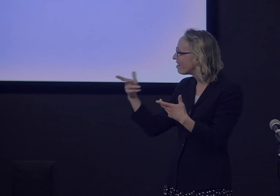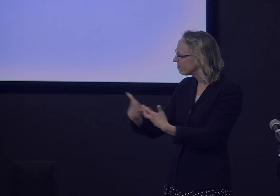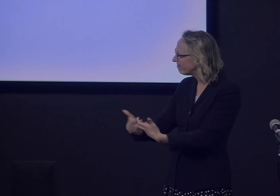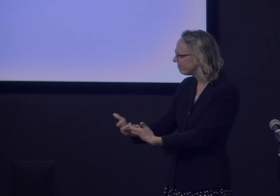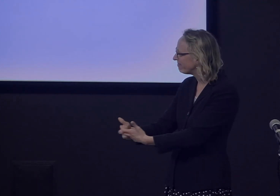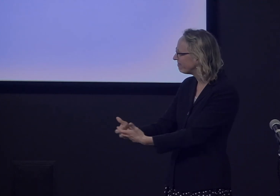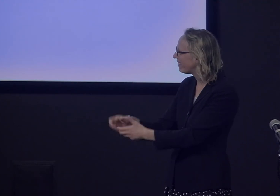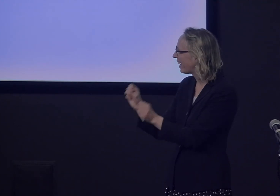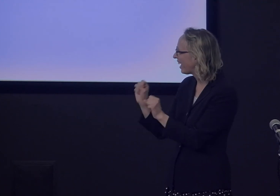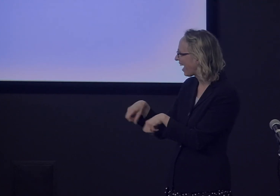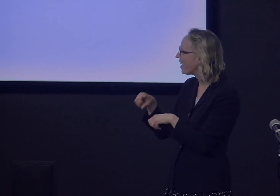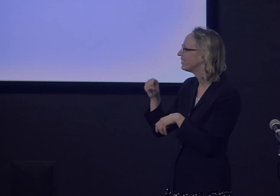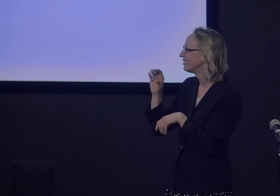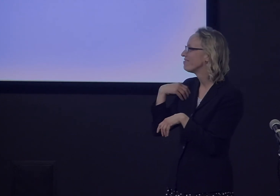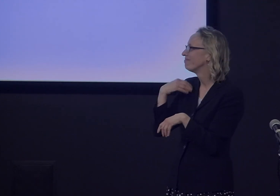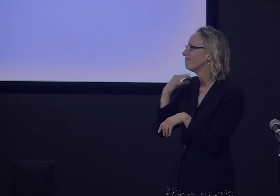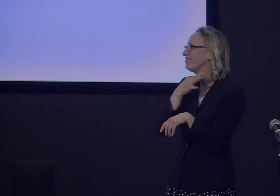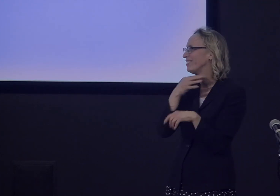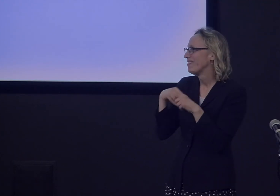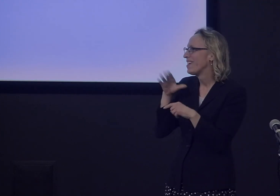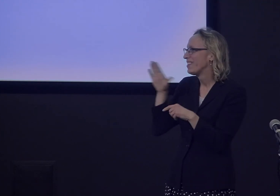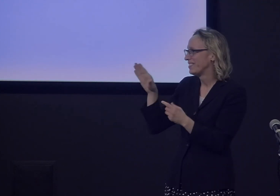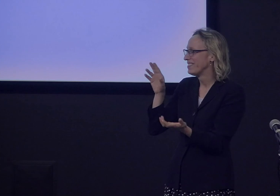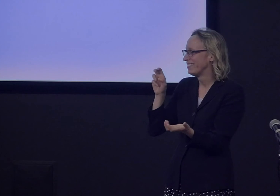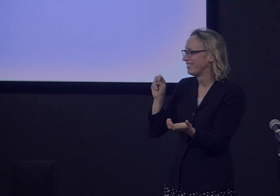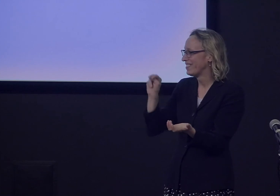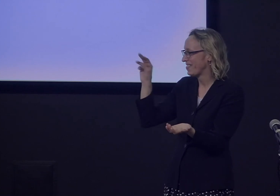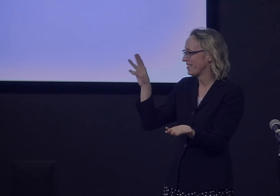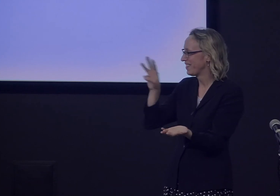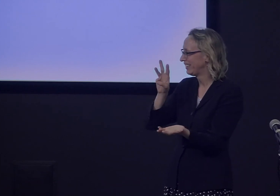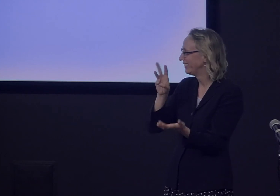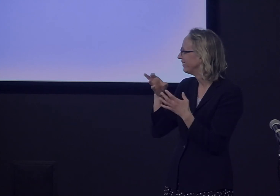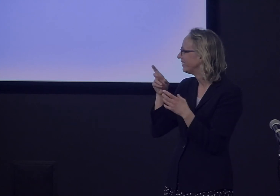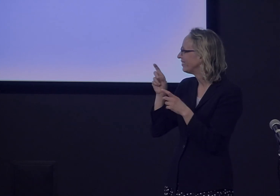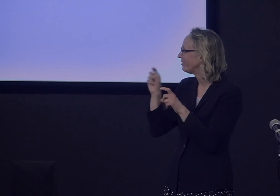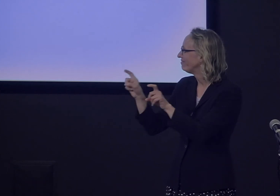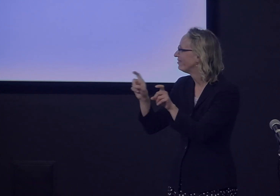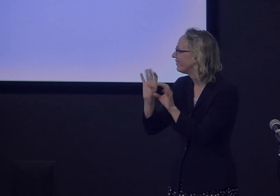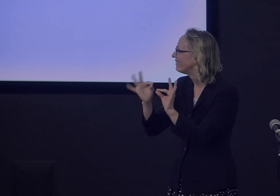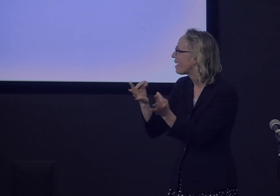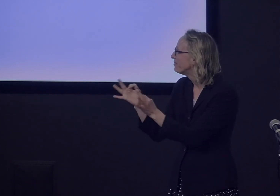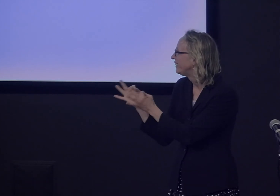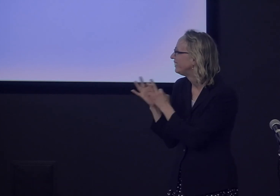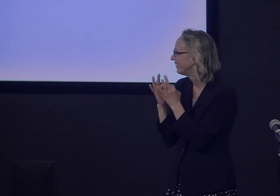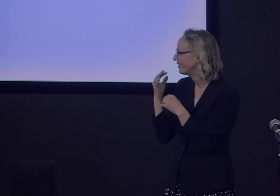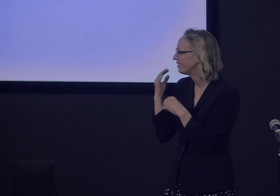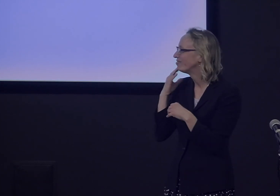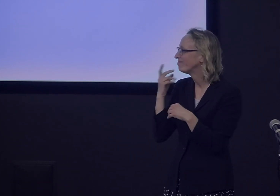with hearing people and what they use and how to marry that with other things.